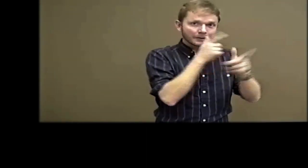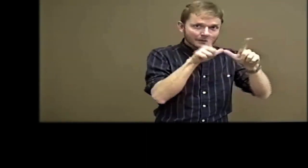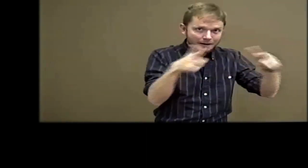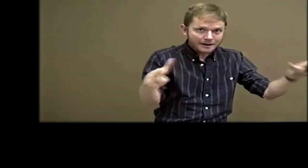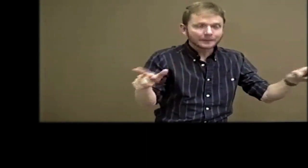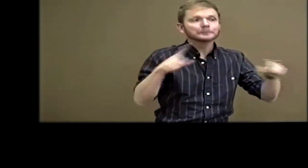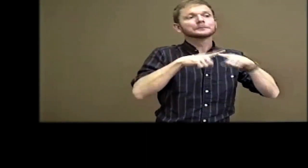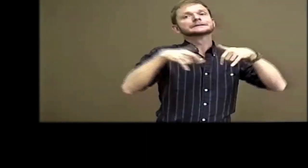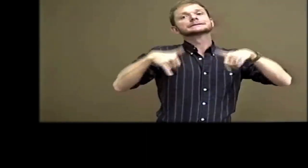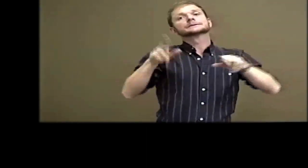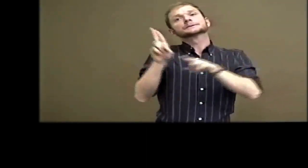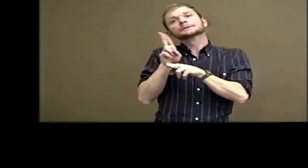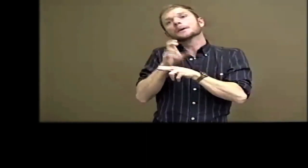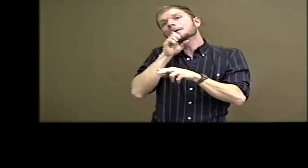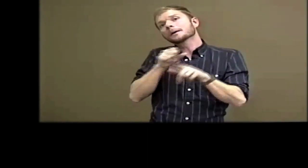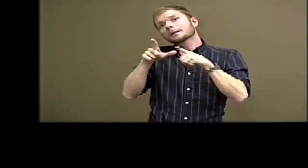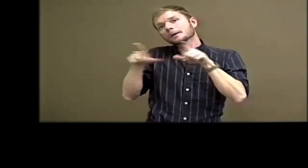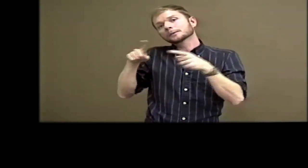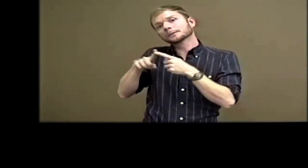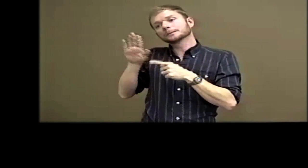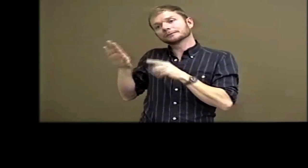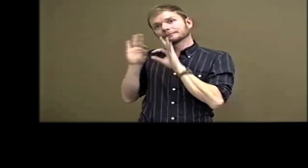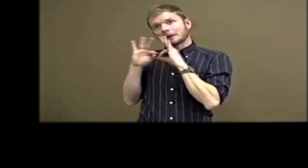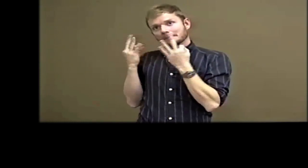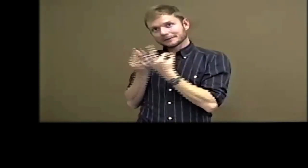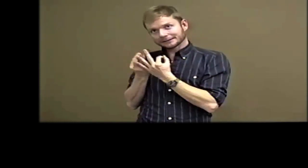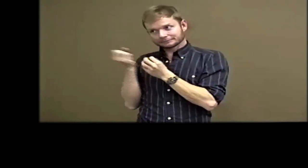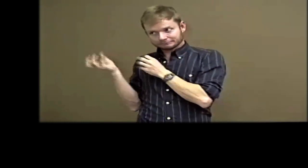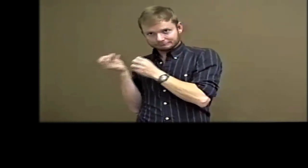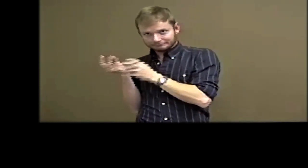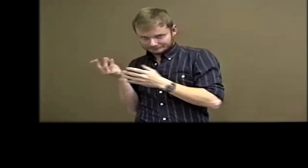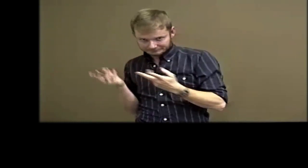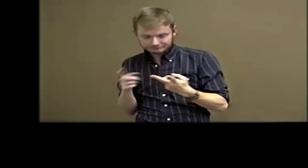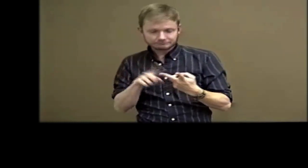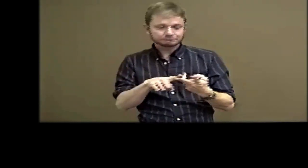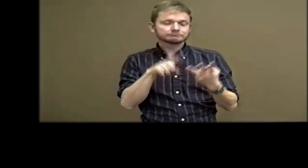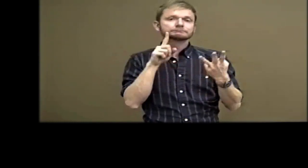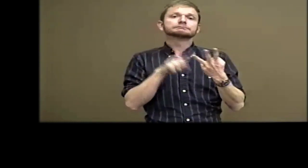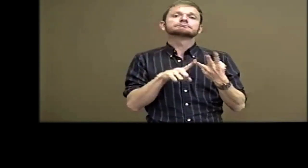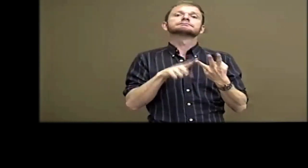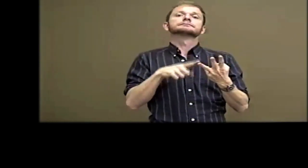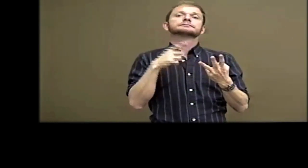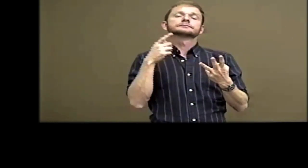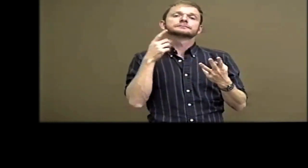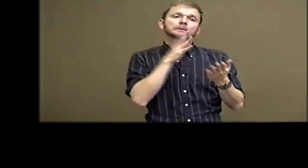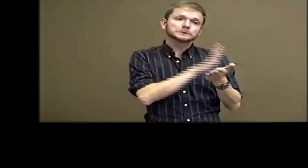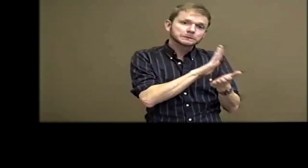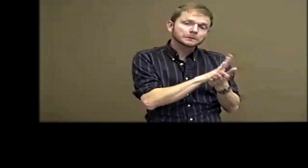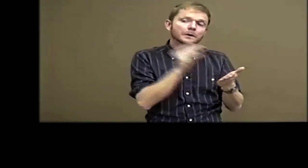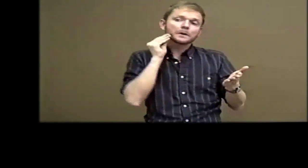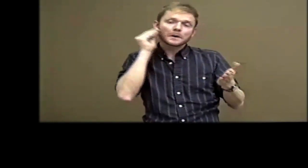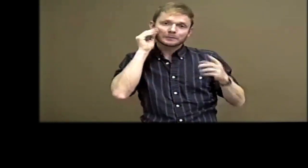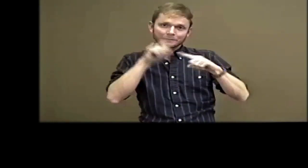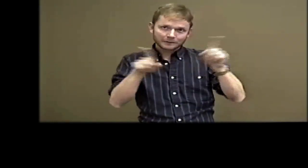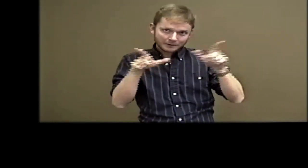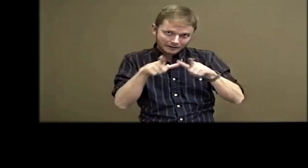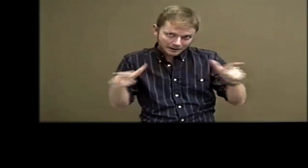If you move to a new place, you will need to learn the language used there, but the type of language you use with family might be